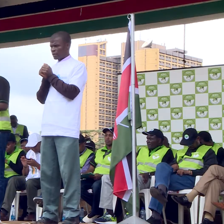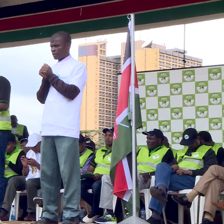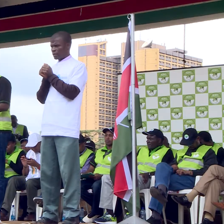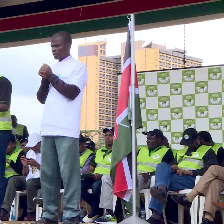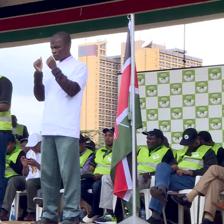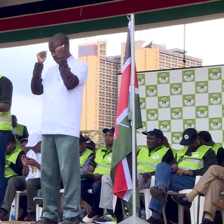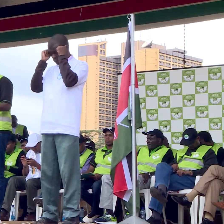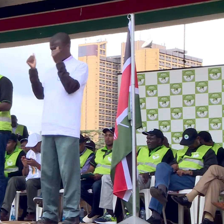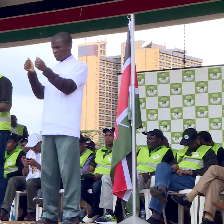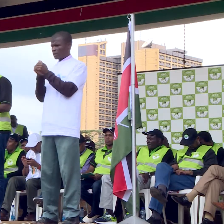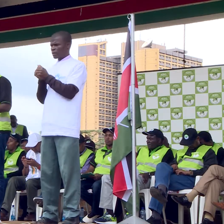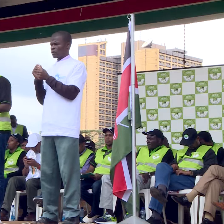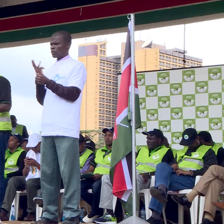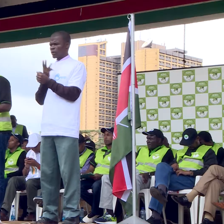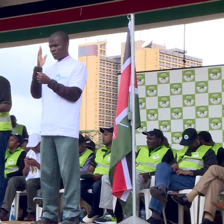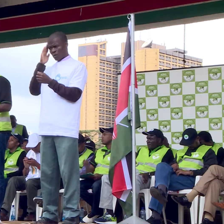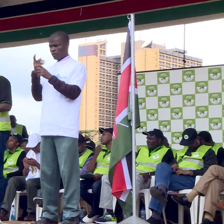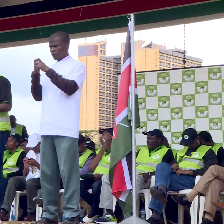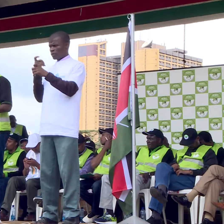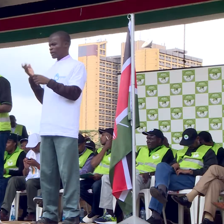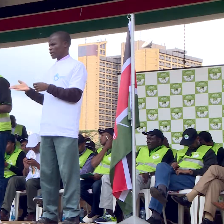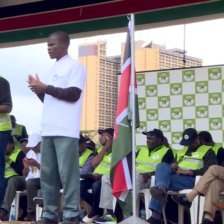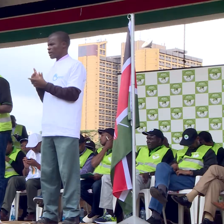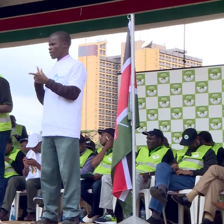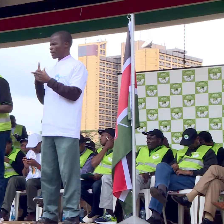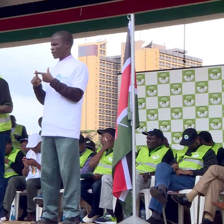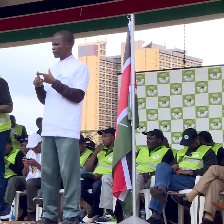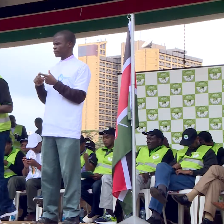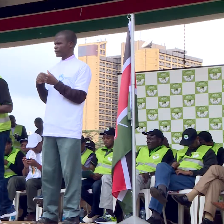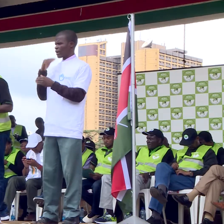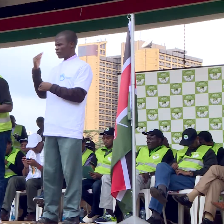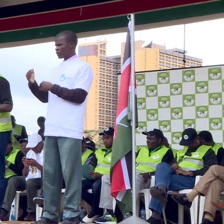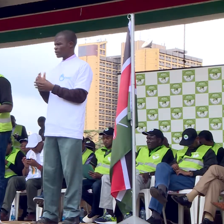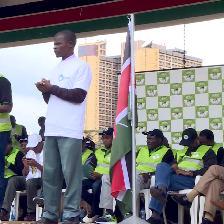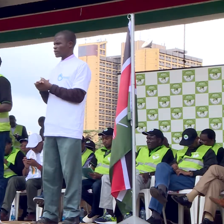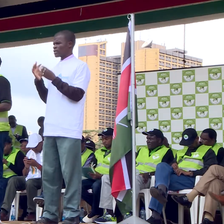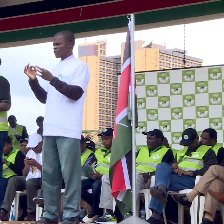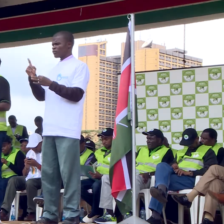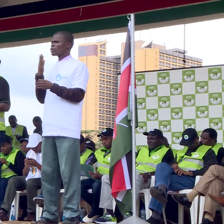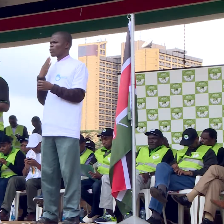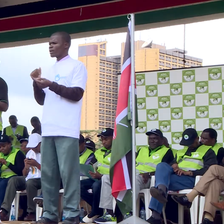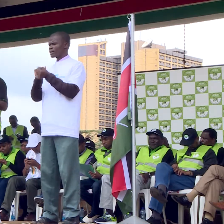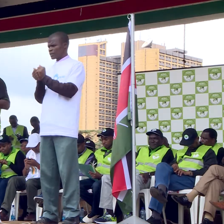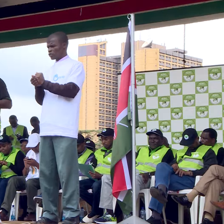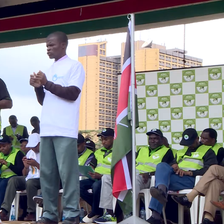venues ambazo sisi tutawajulisha kutoka hapa. Alafu ukitaka pia kubadilisha